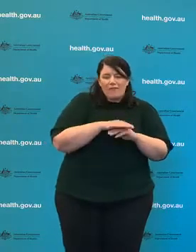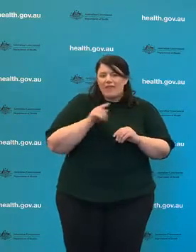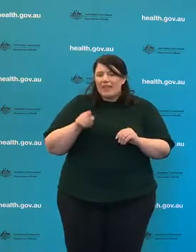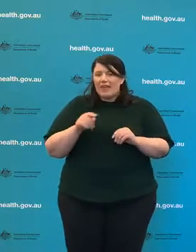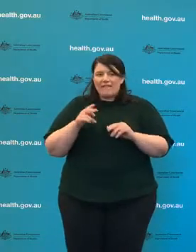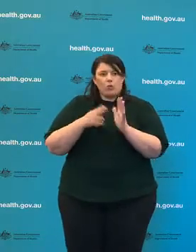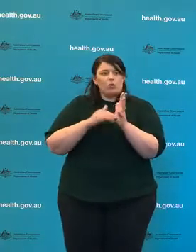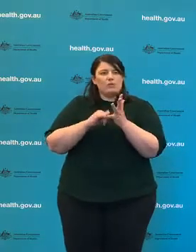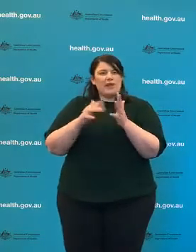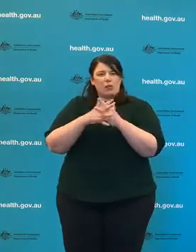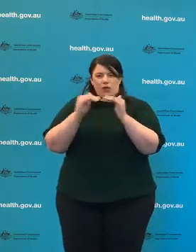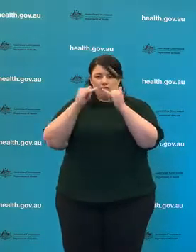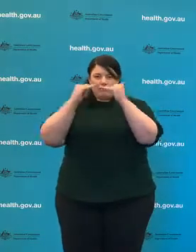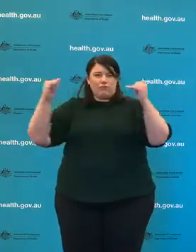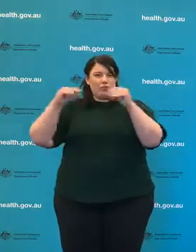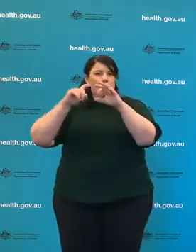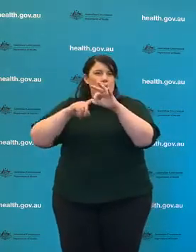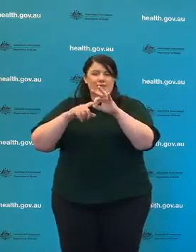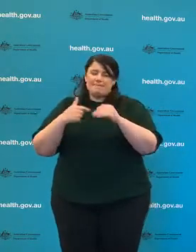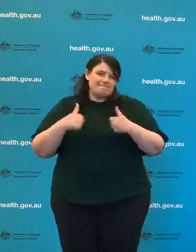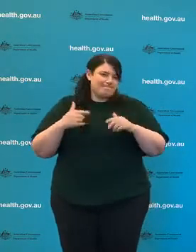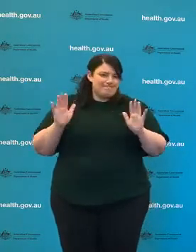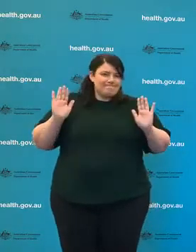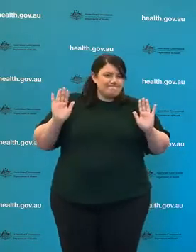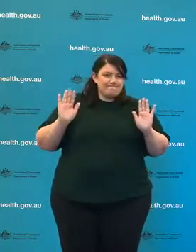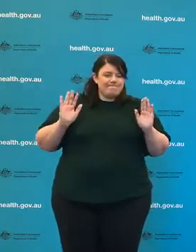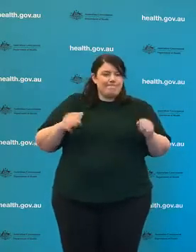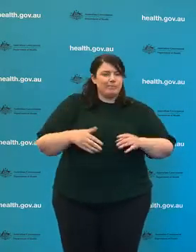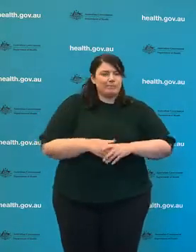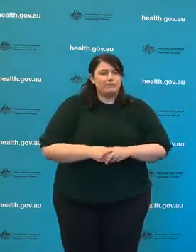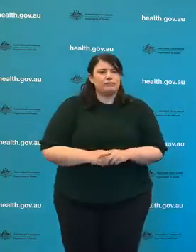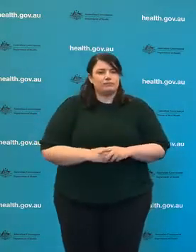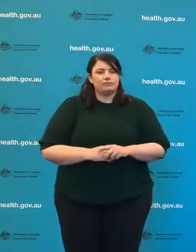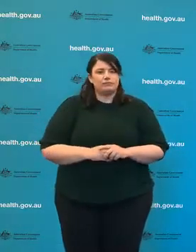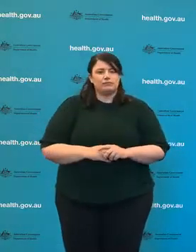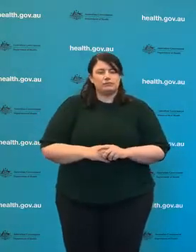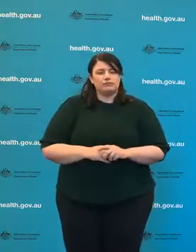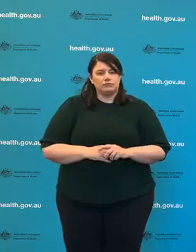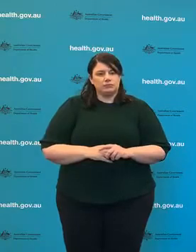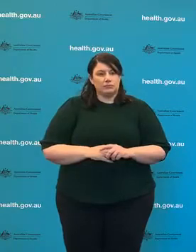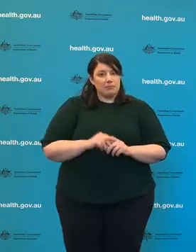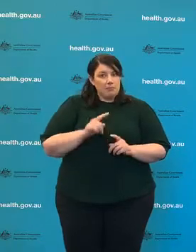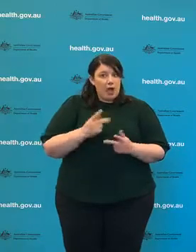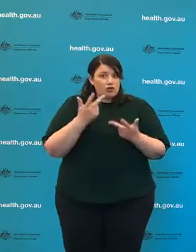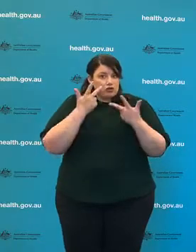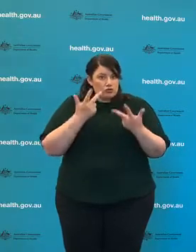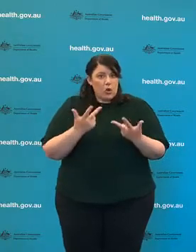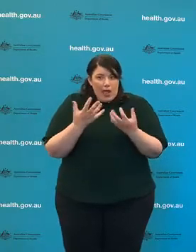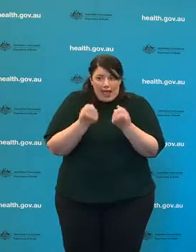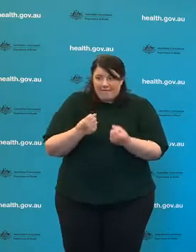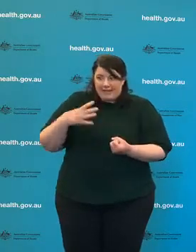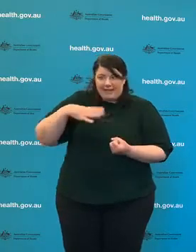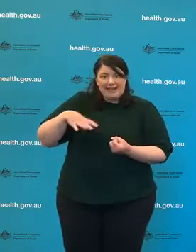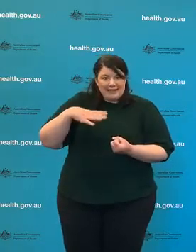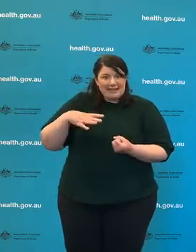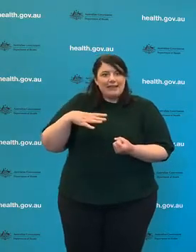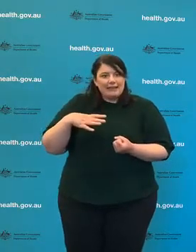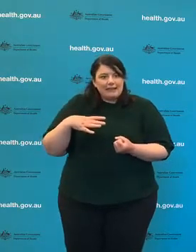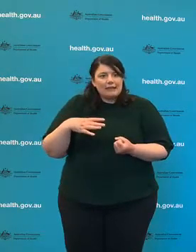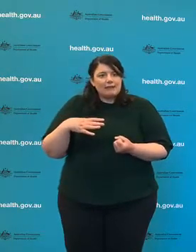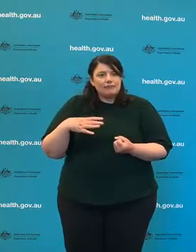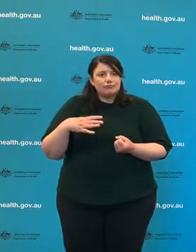Wales, it does emphasise the need for a nationally